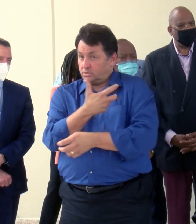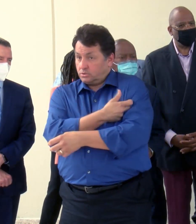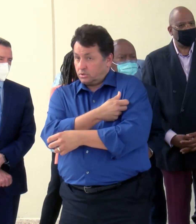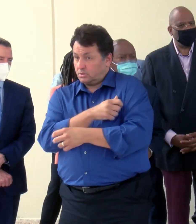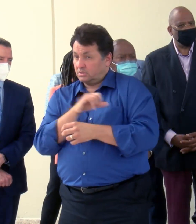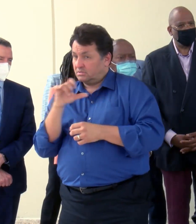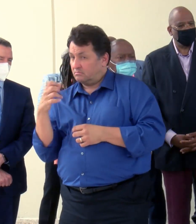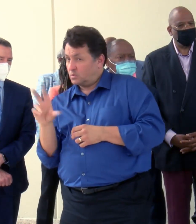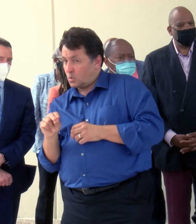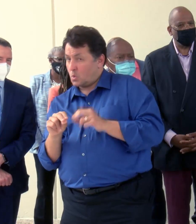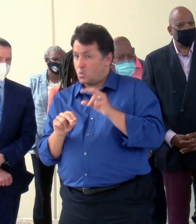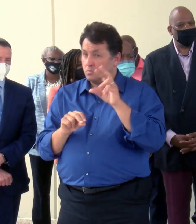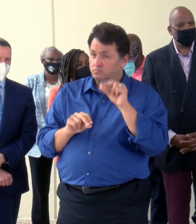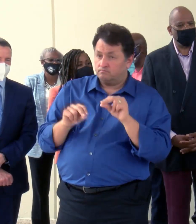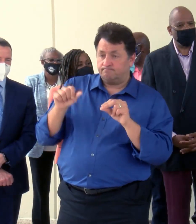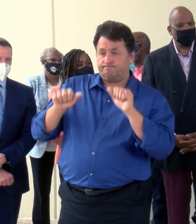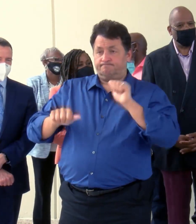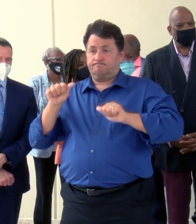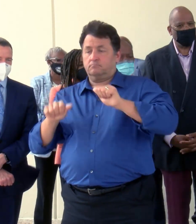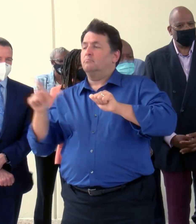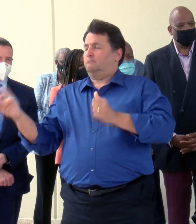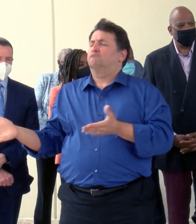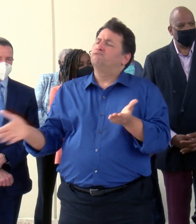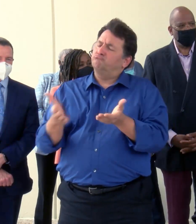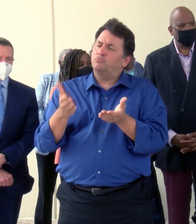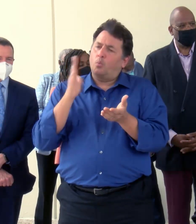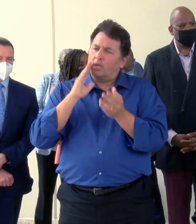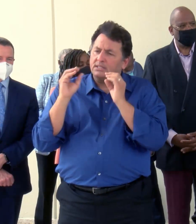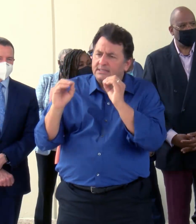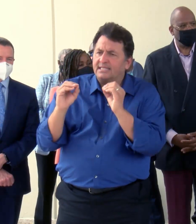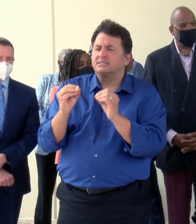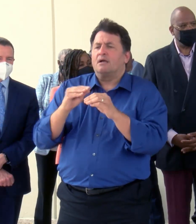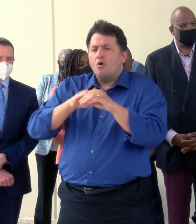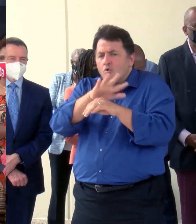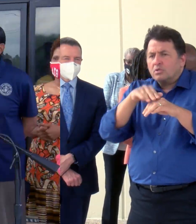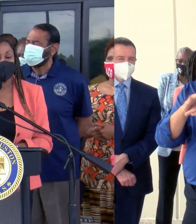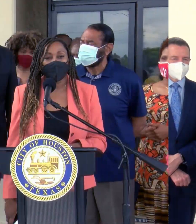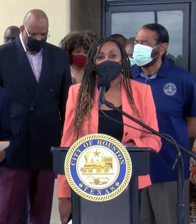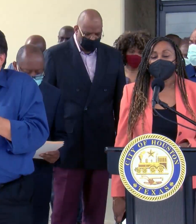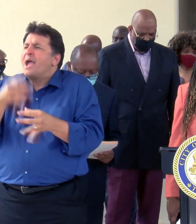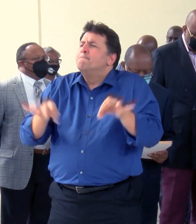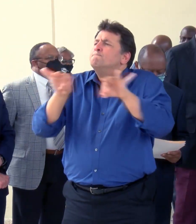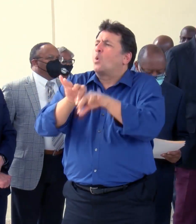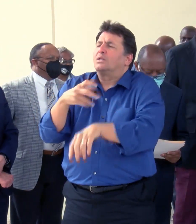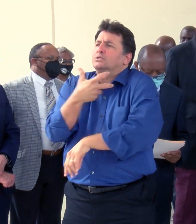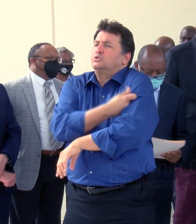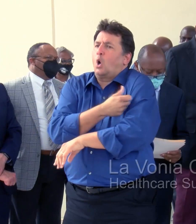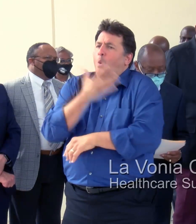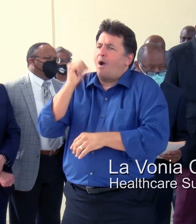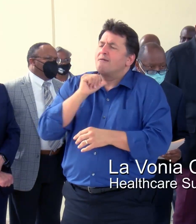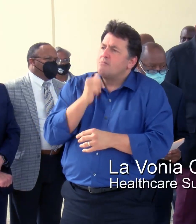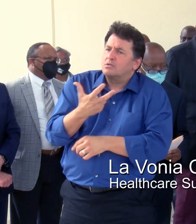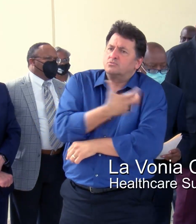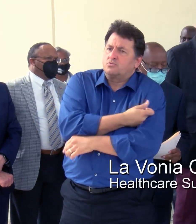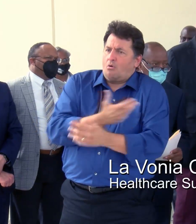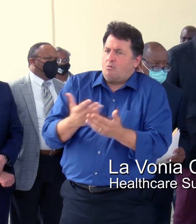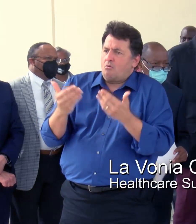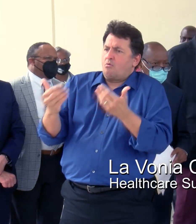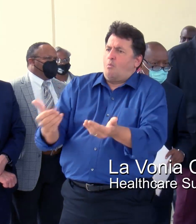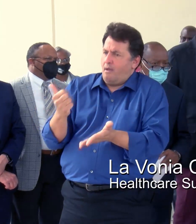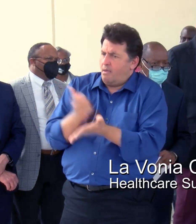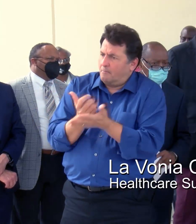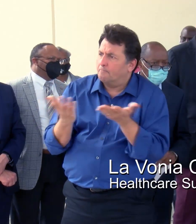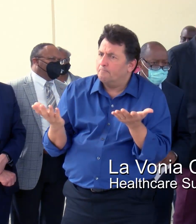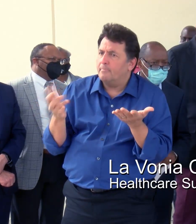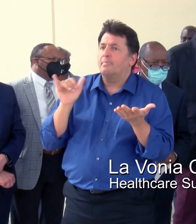take the vaccines. We encourage you to take it, but the information will help you make that decision. There's so much vaccine hesitancy in communities of